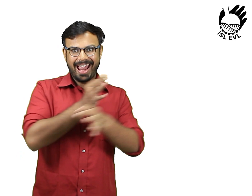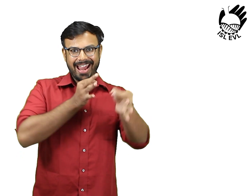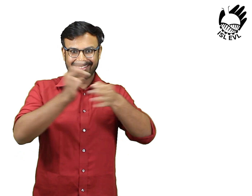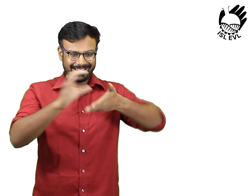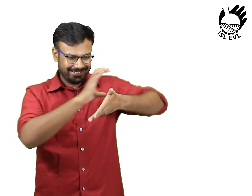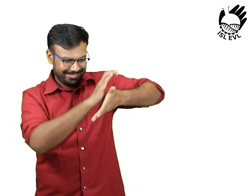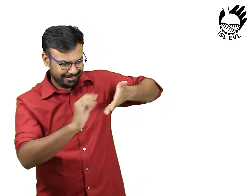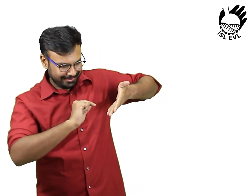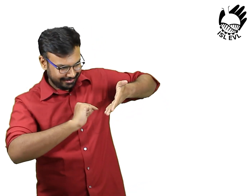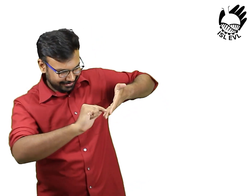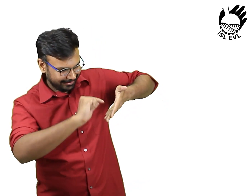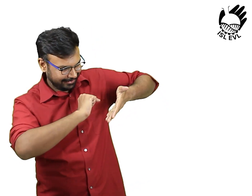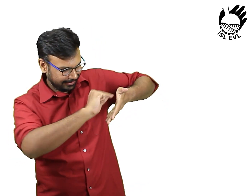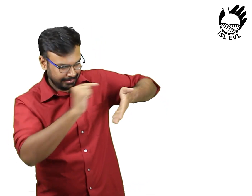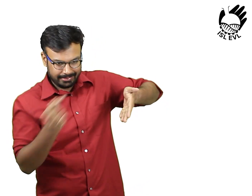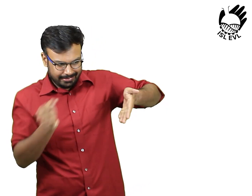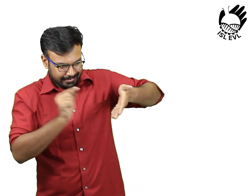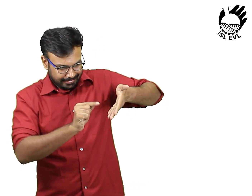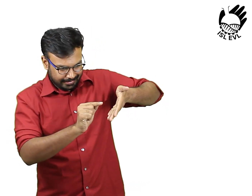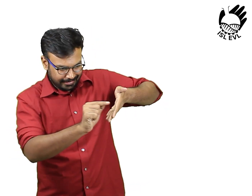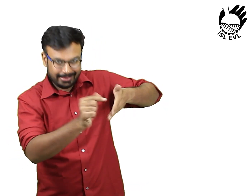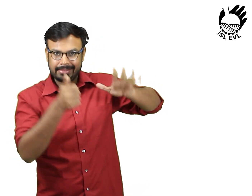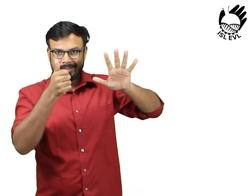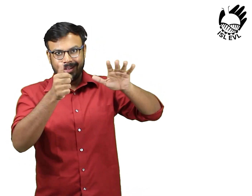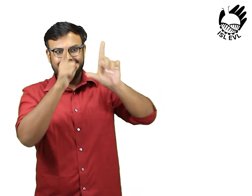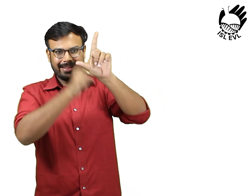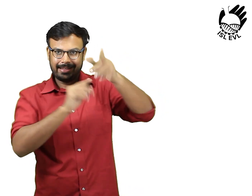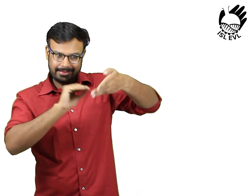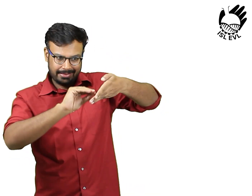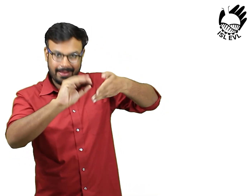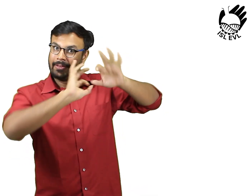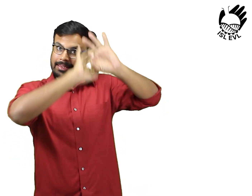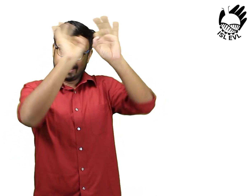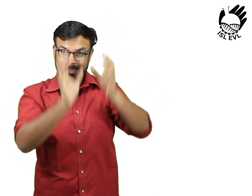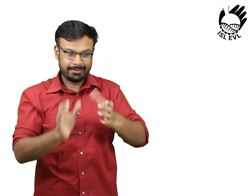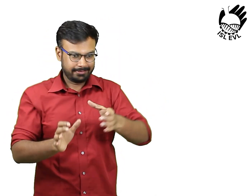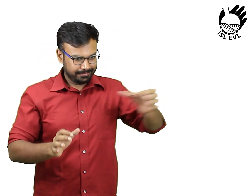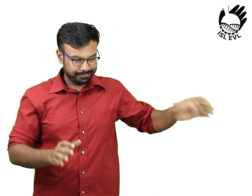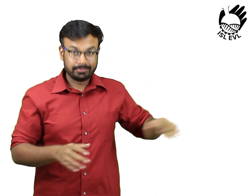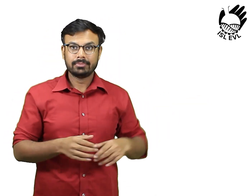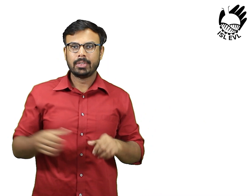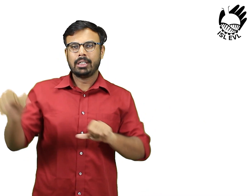It may be easier to use 2 pieces of chromatography paper and put fewer dots on each.